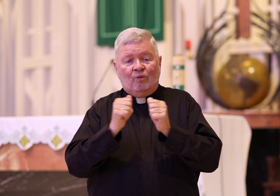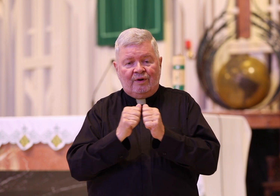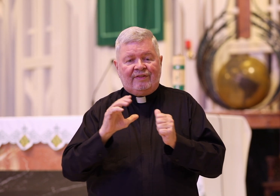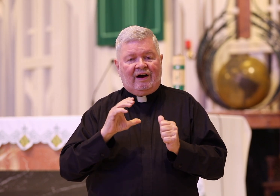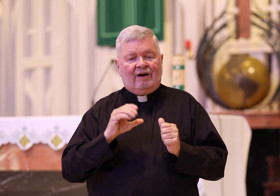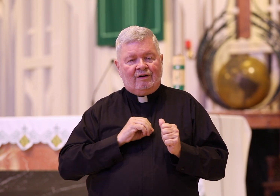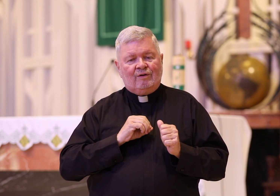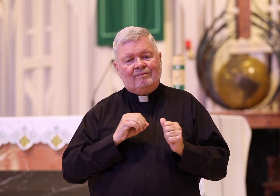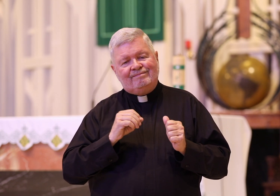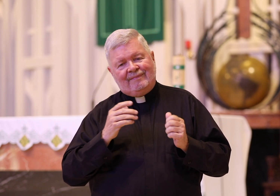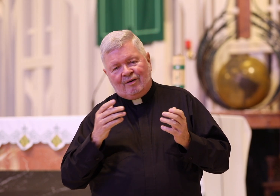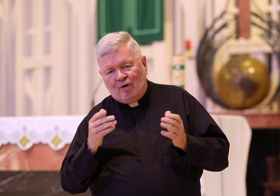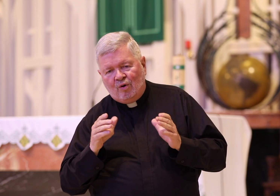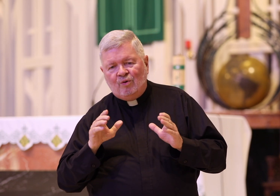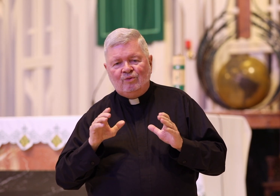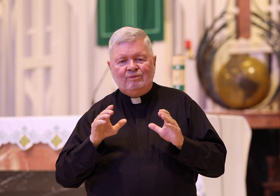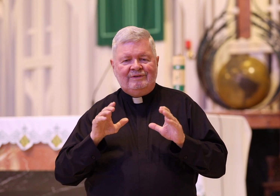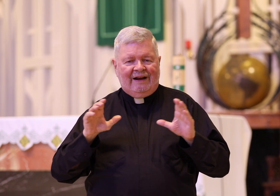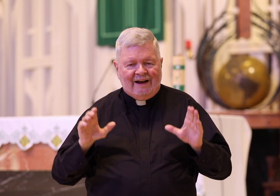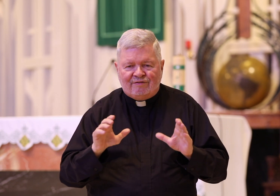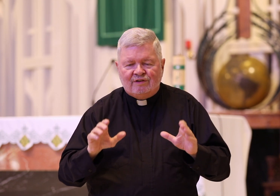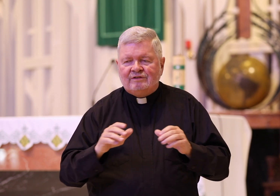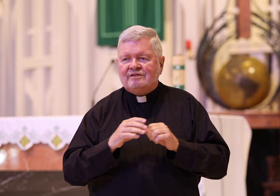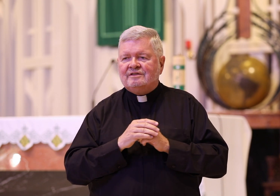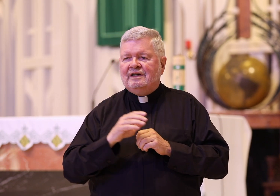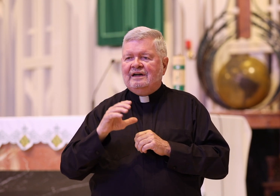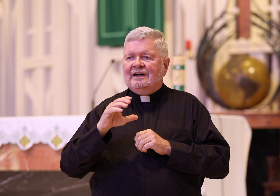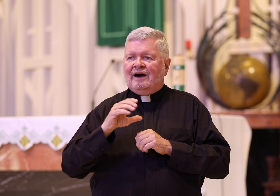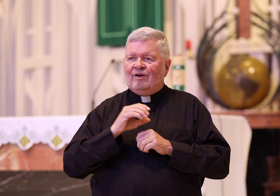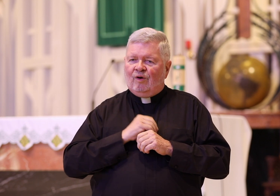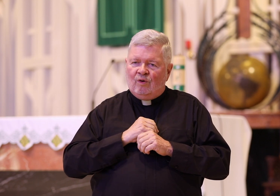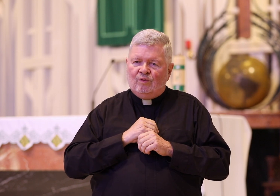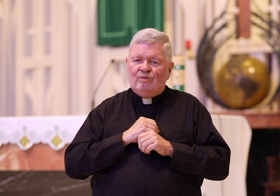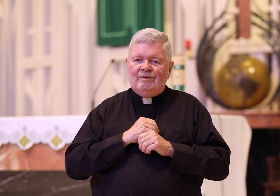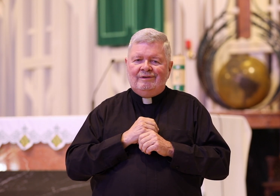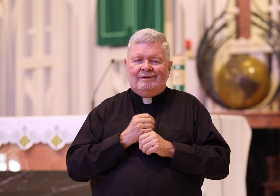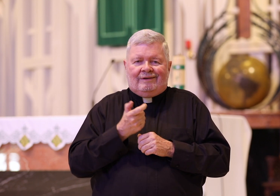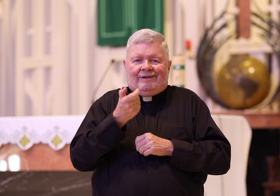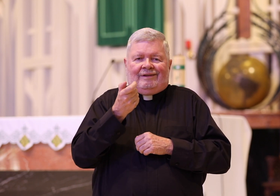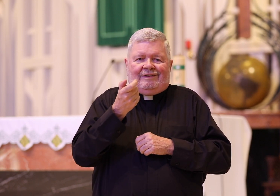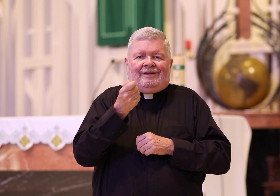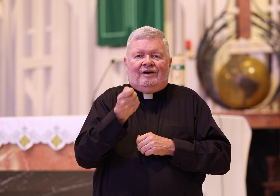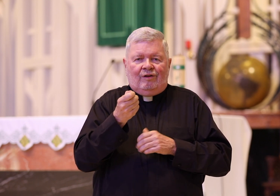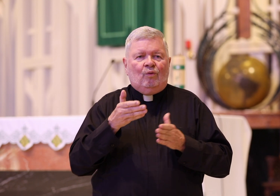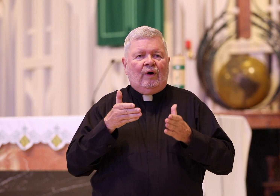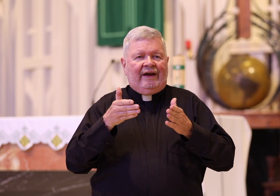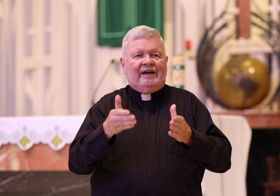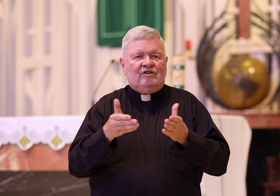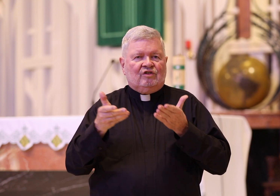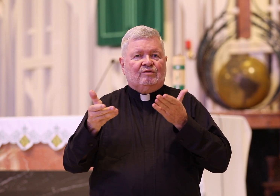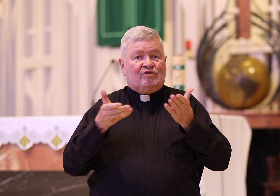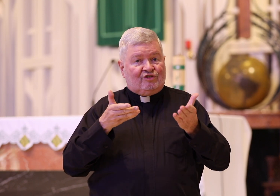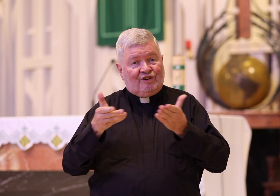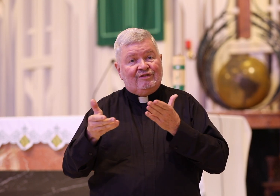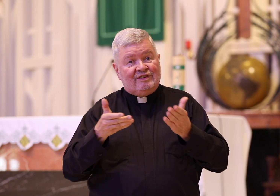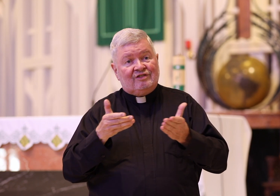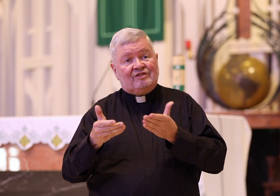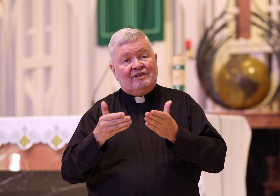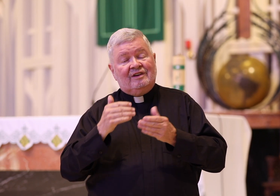with our own efforts, our own little ways of service